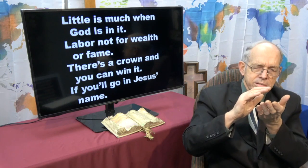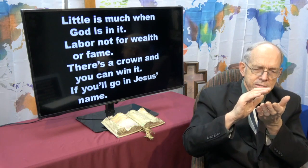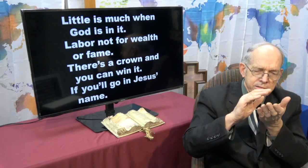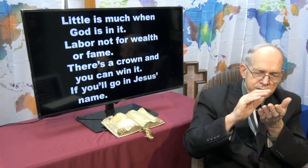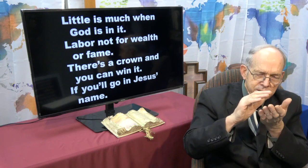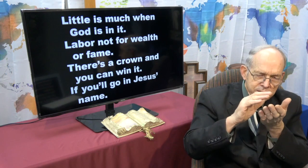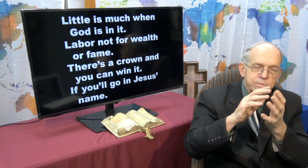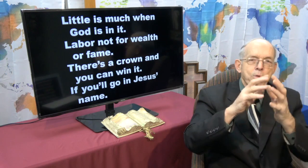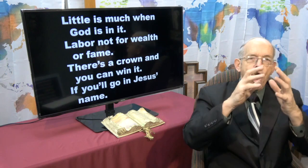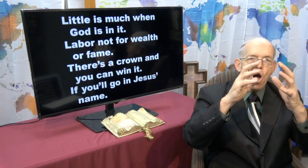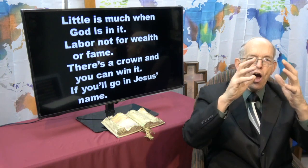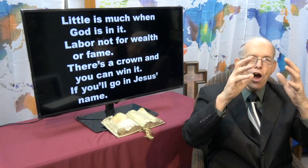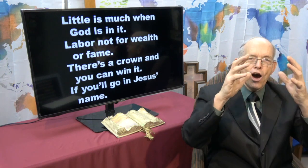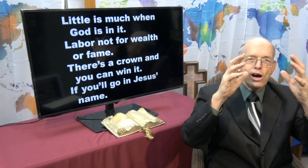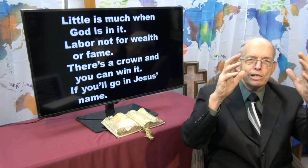Neither is mine.